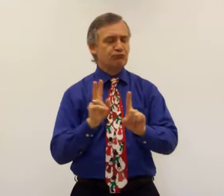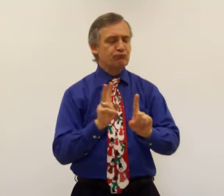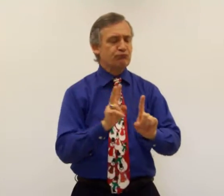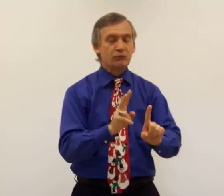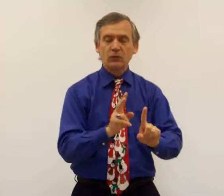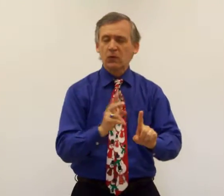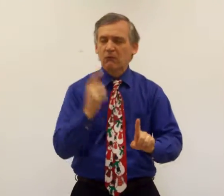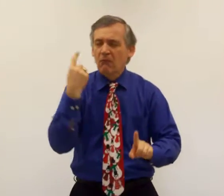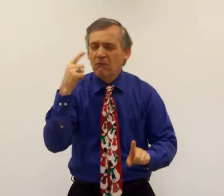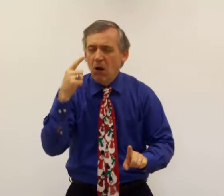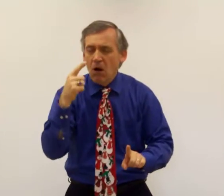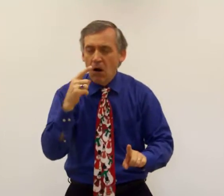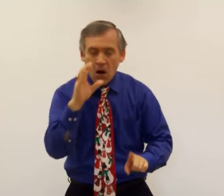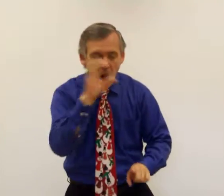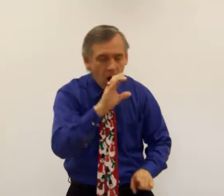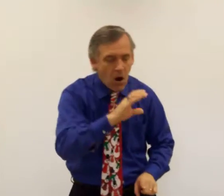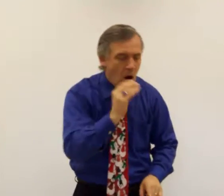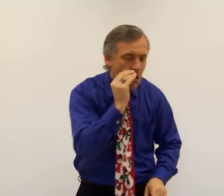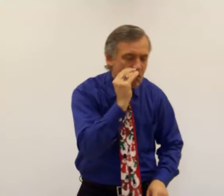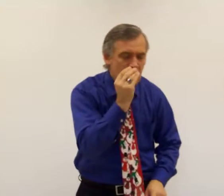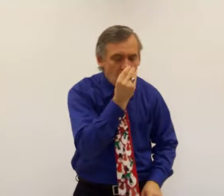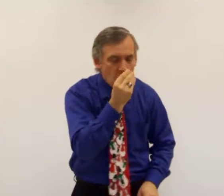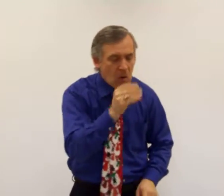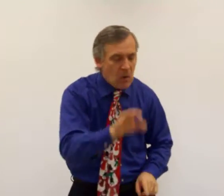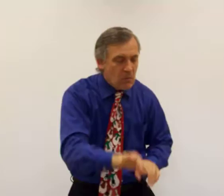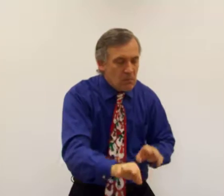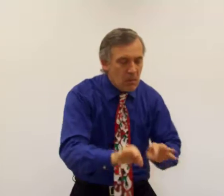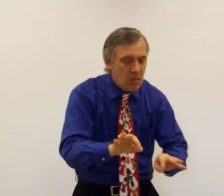she was bitten in the foot by a snake.